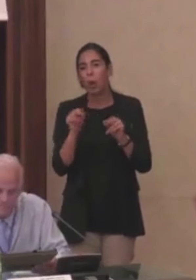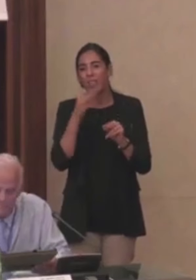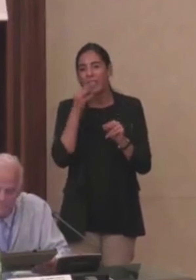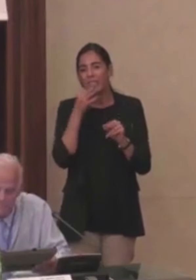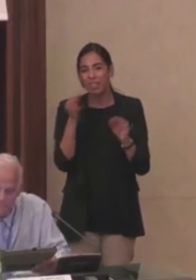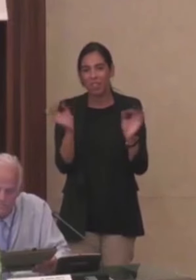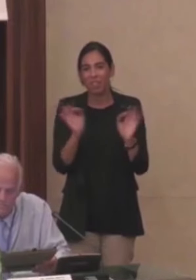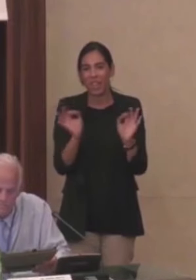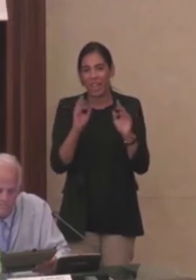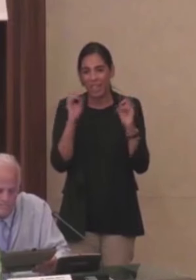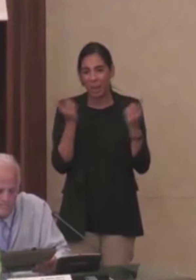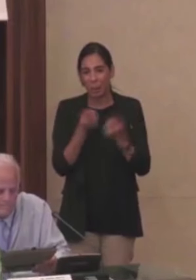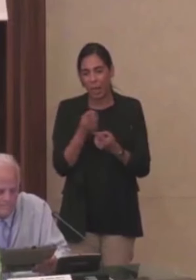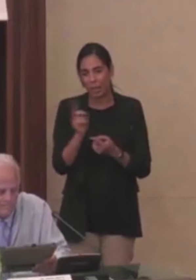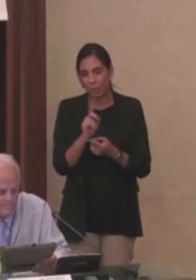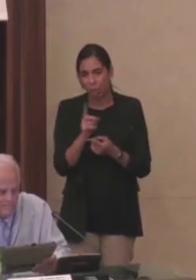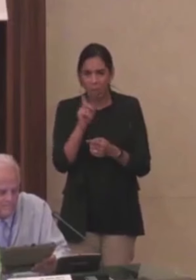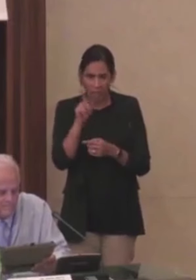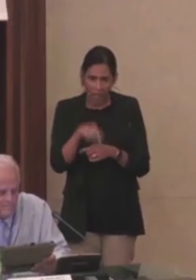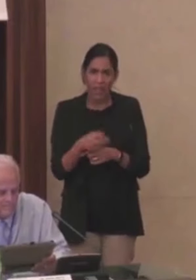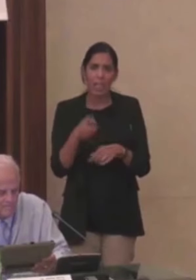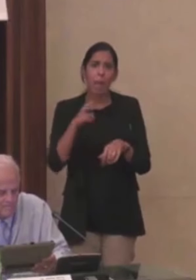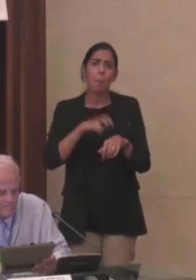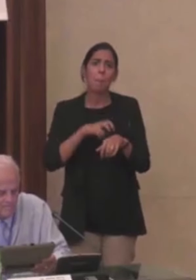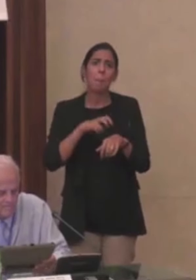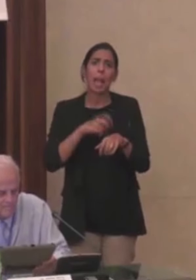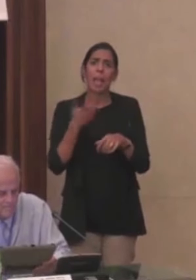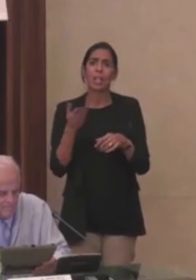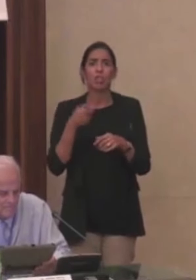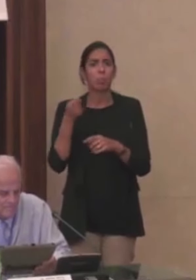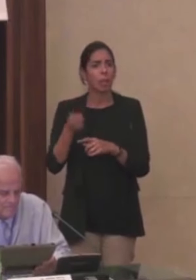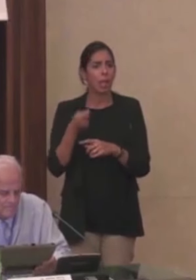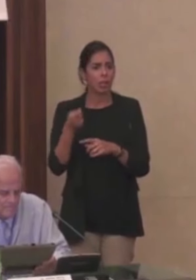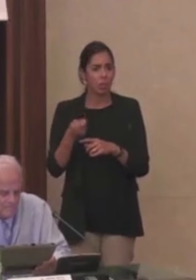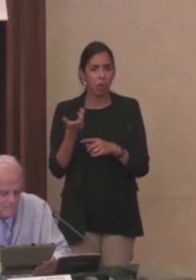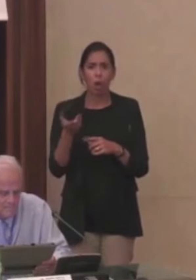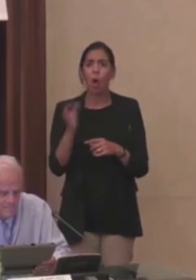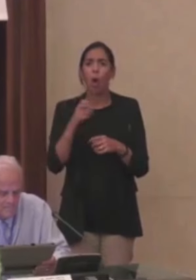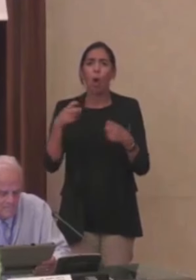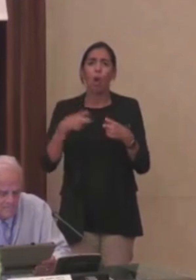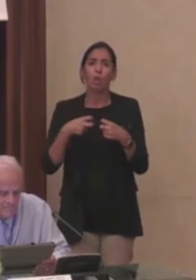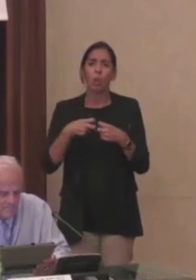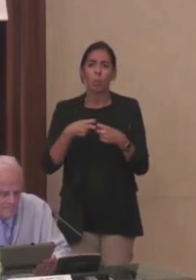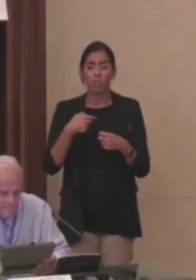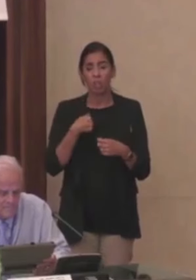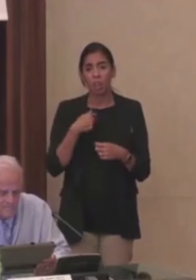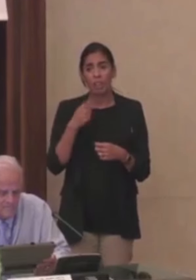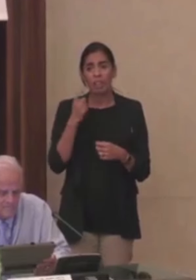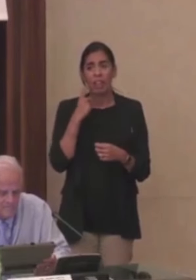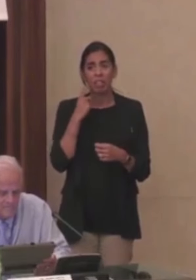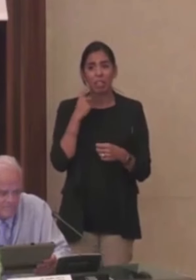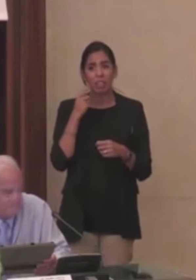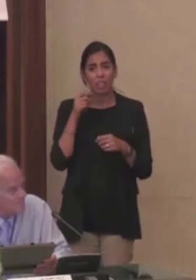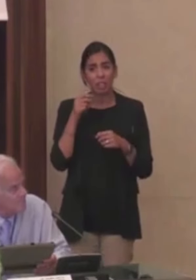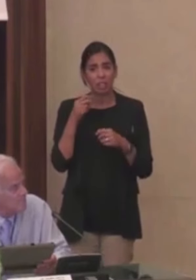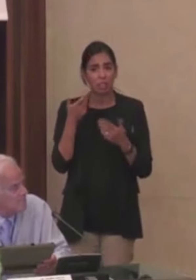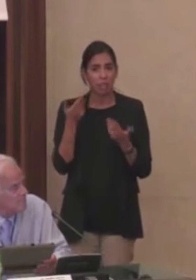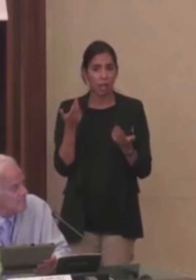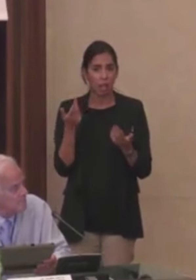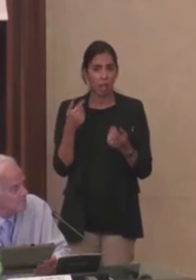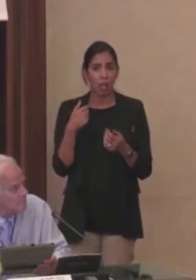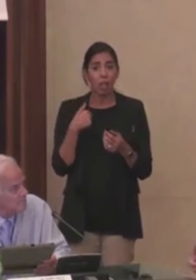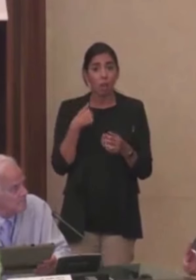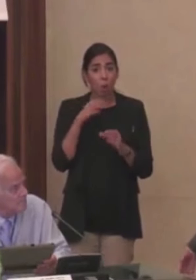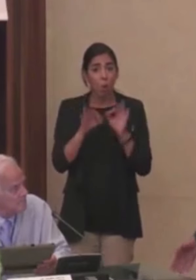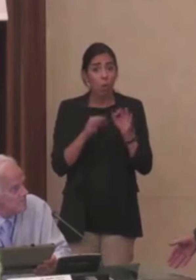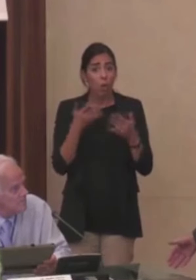We would like to bring in retired doctors, dentists, like me. I